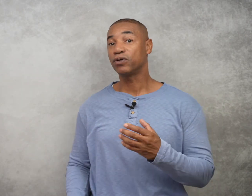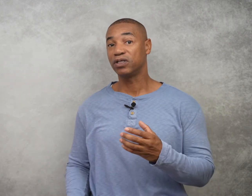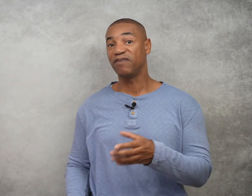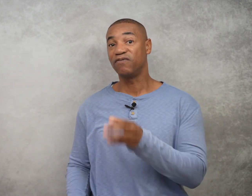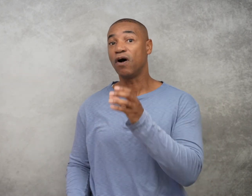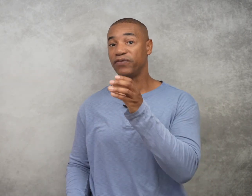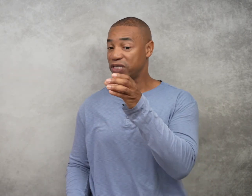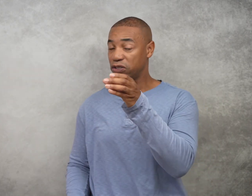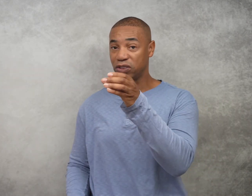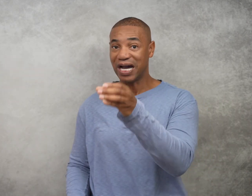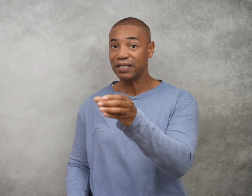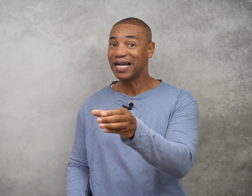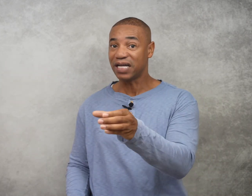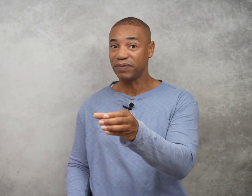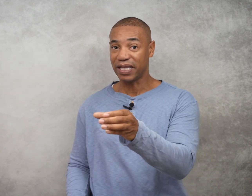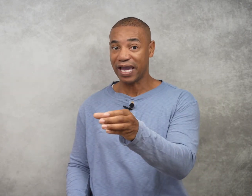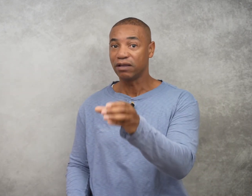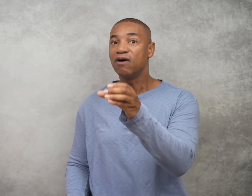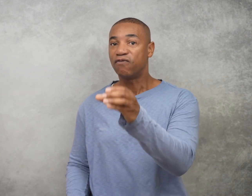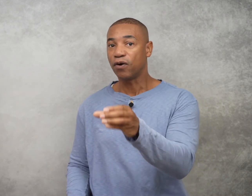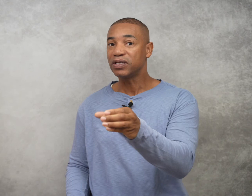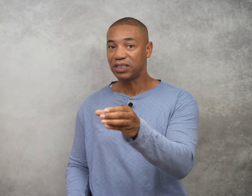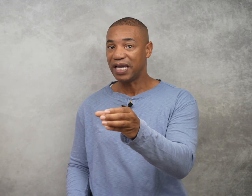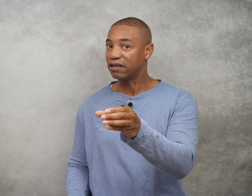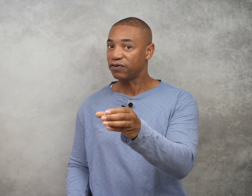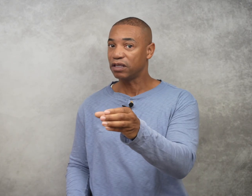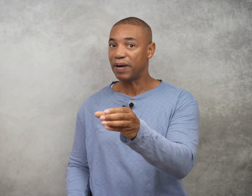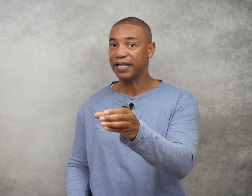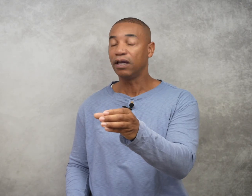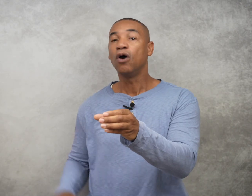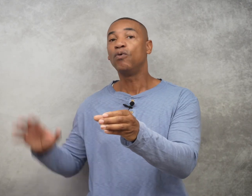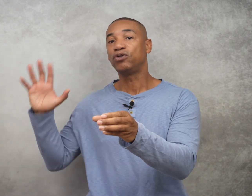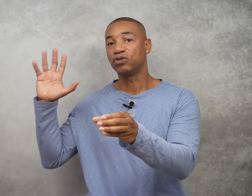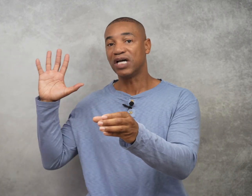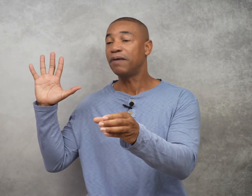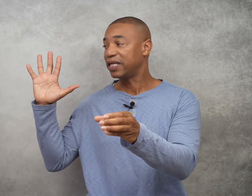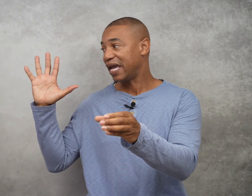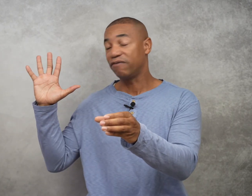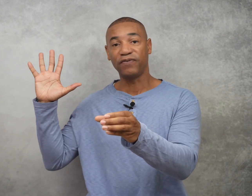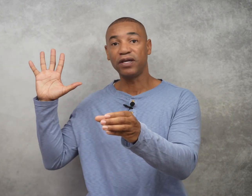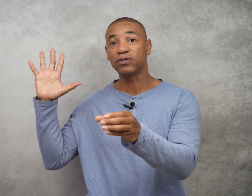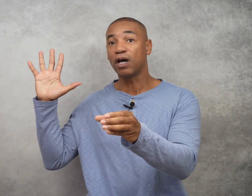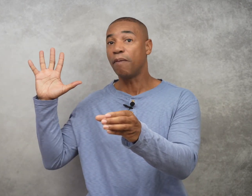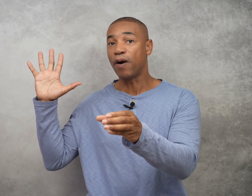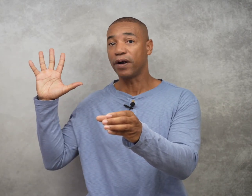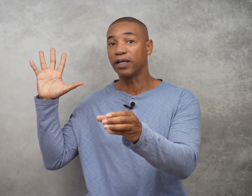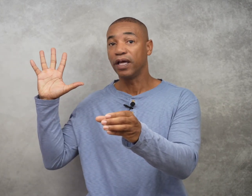of involved, you take your non-dominant hand, form a C out in front of the body. With your dominant hand, fingers apart,